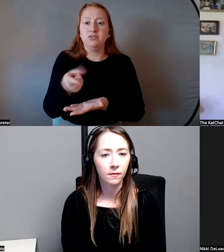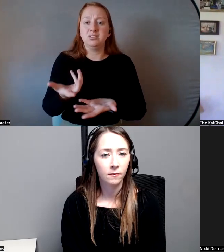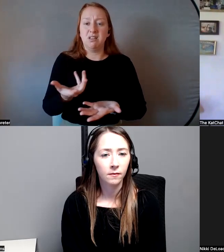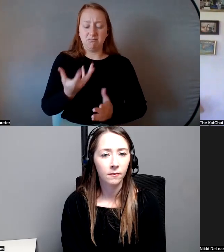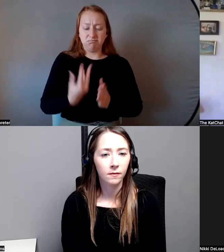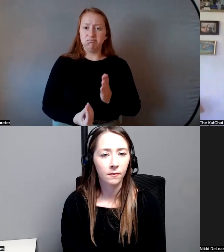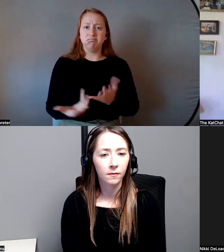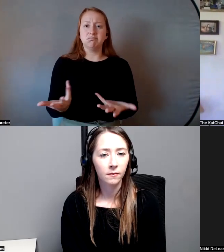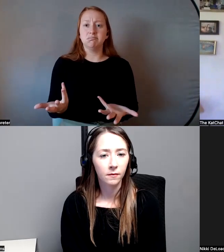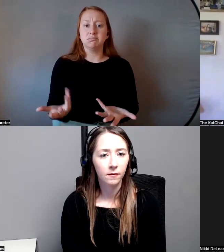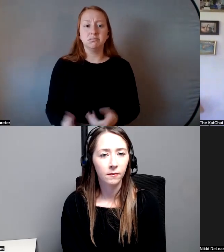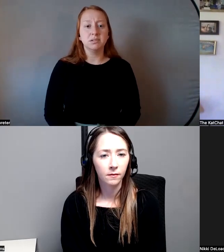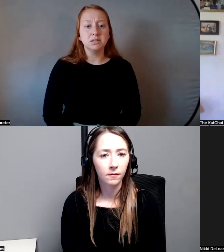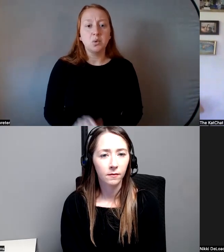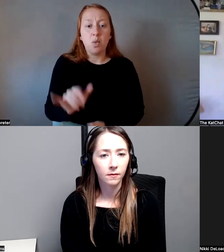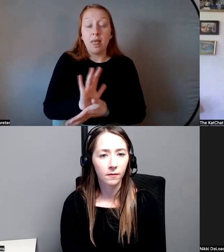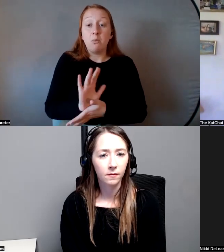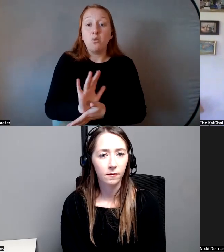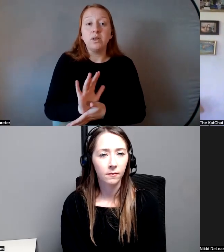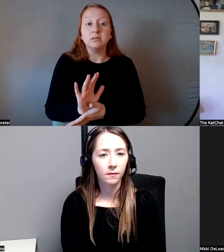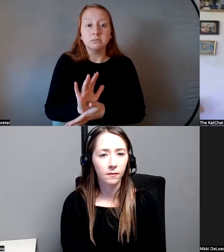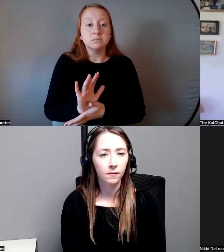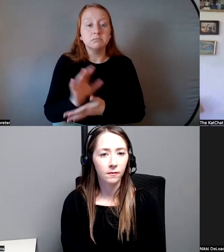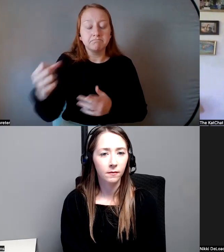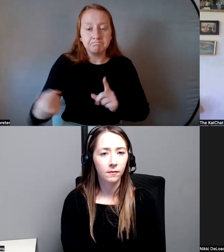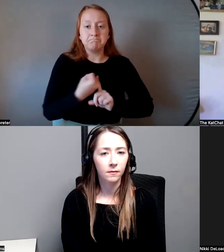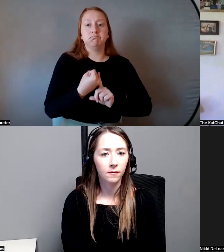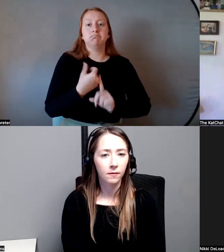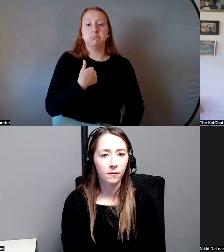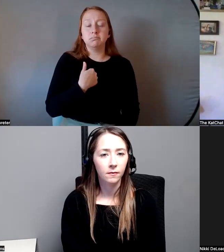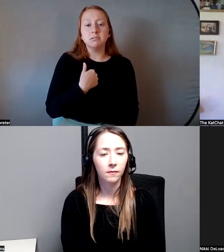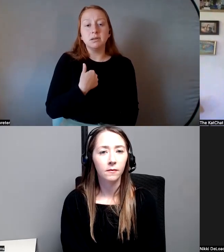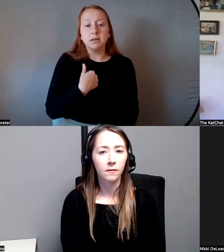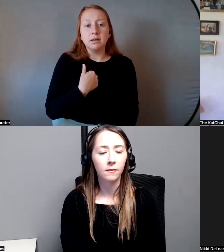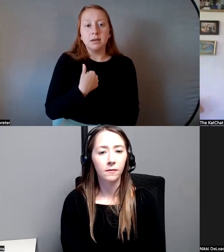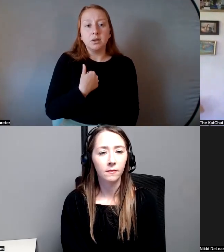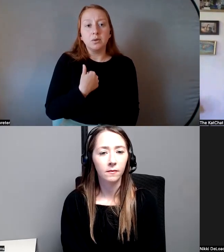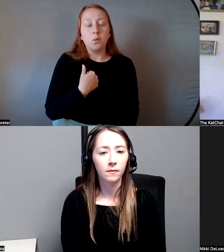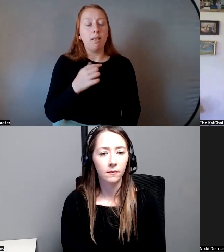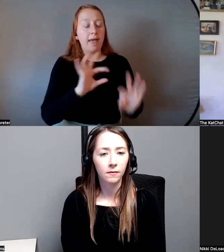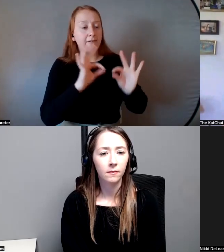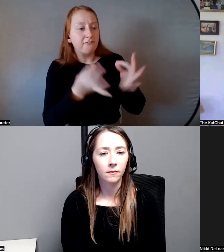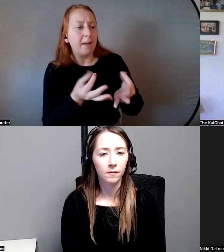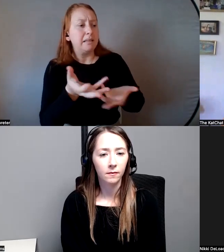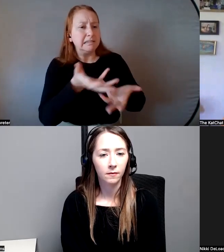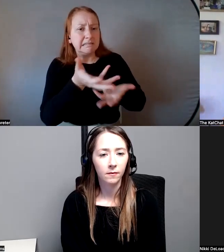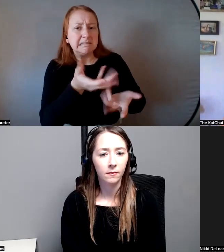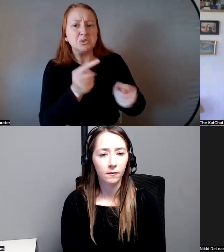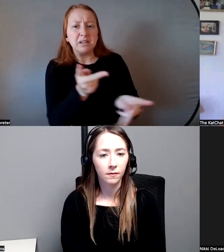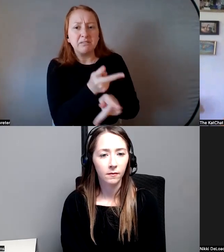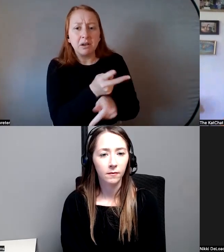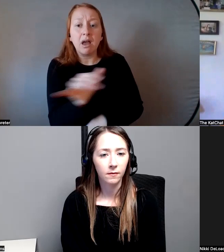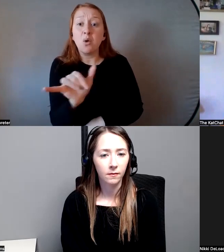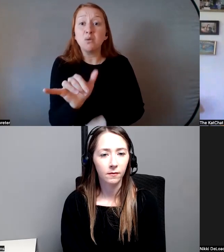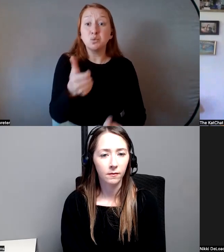just wanted to say that movie was really a lot and a lot of family dynamic, and you were dealing with your own